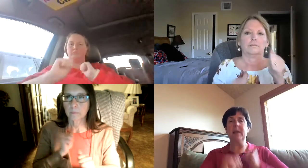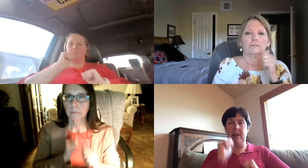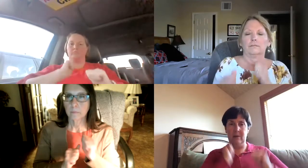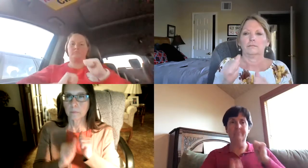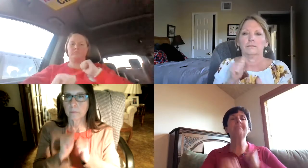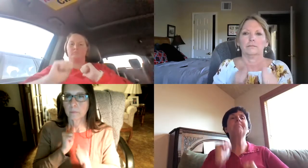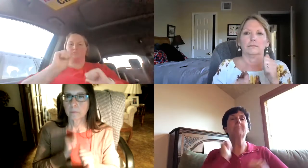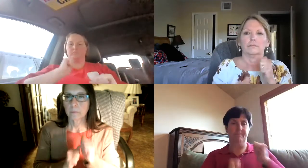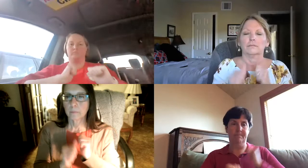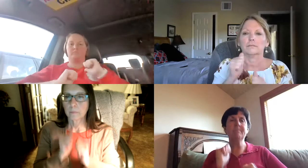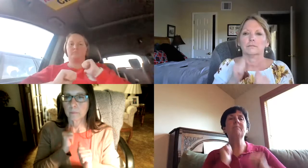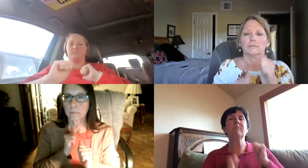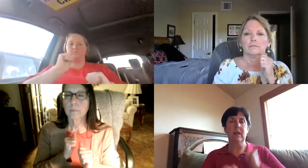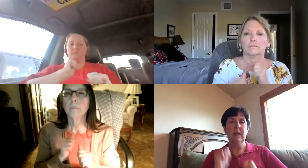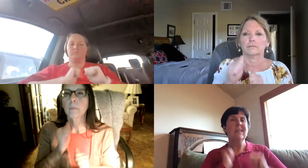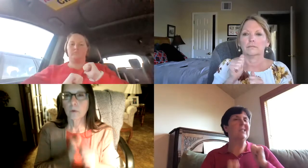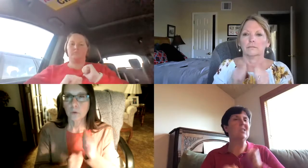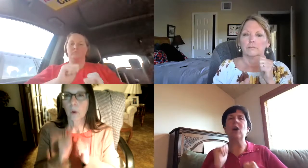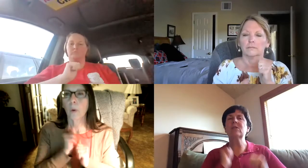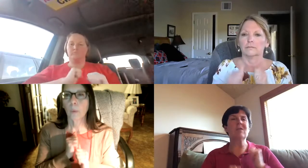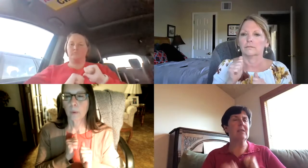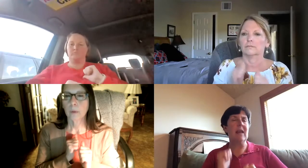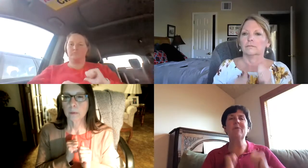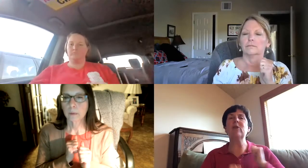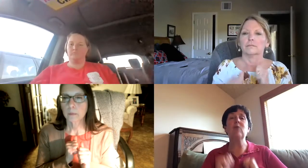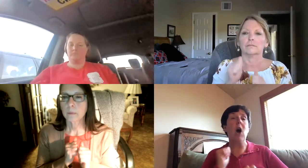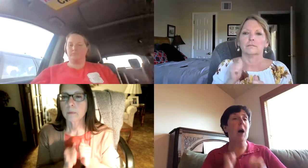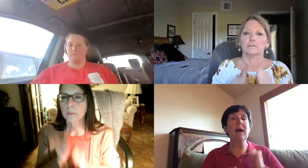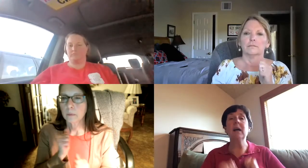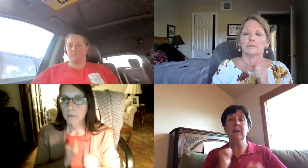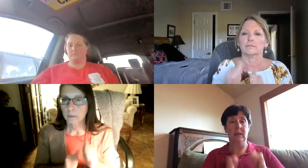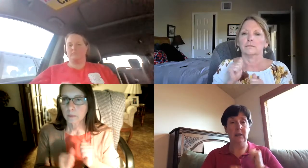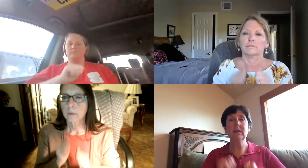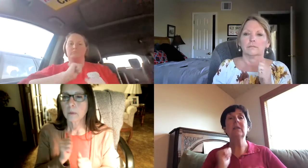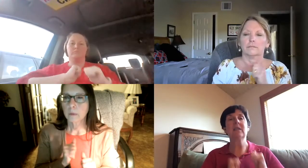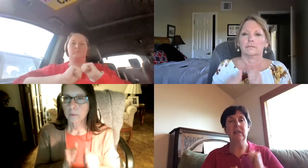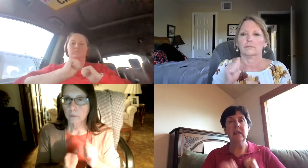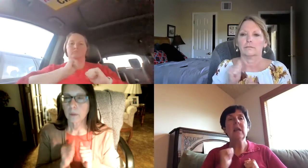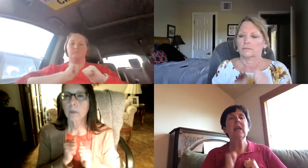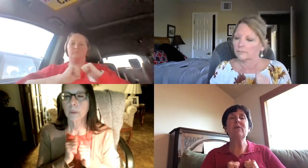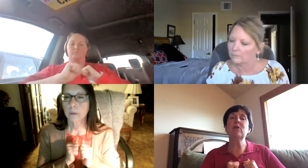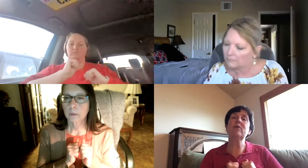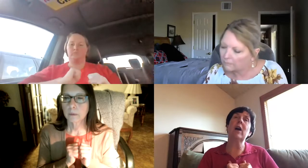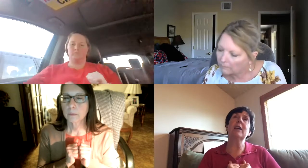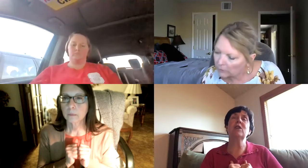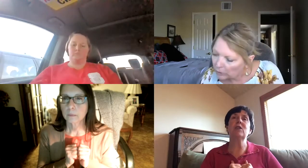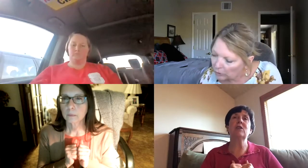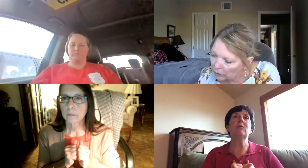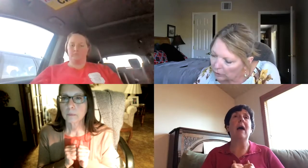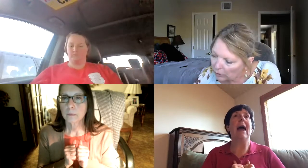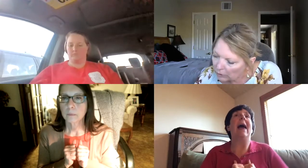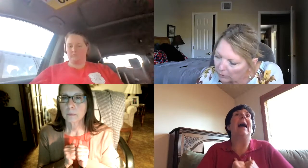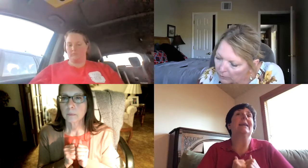come in. Mm-hmm. This is also the same for drama. If you're trying to